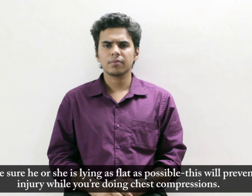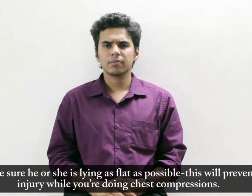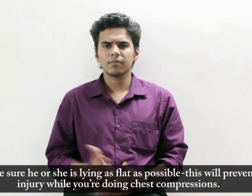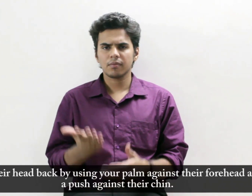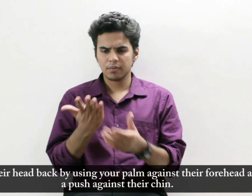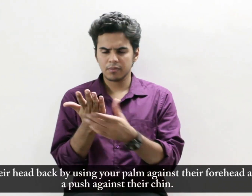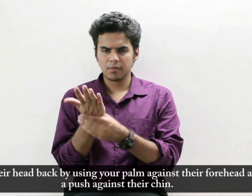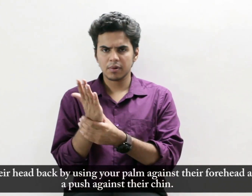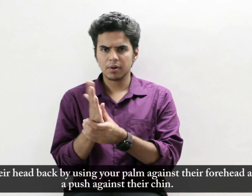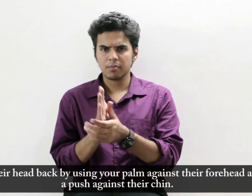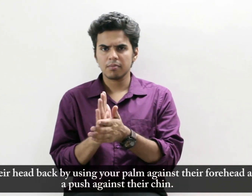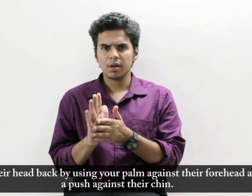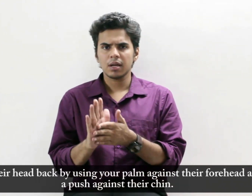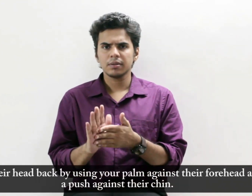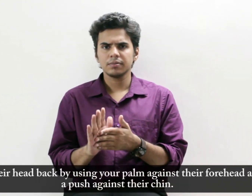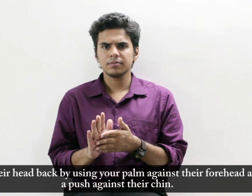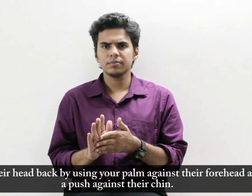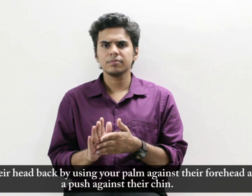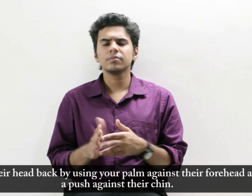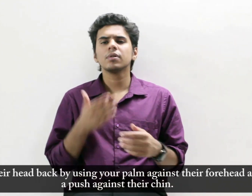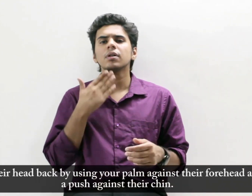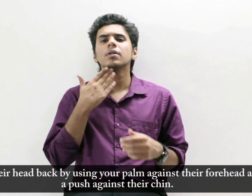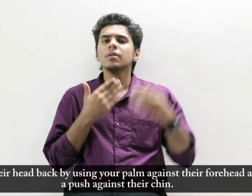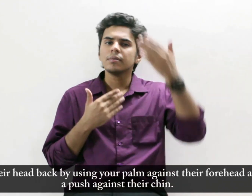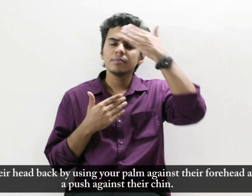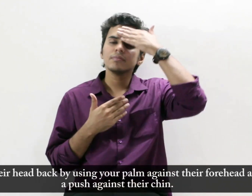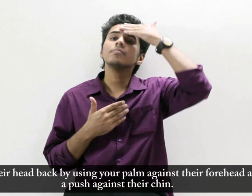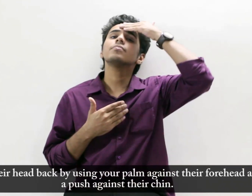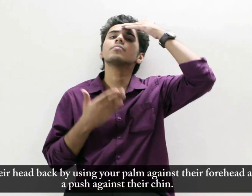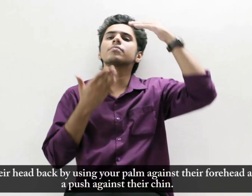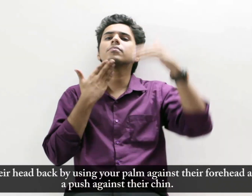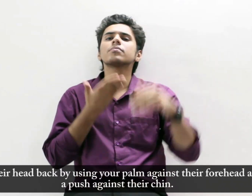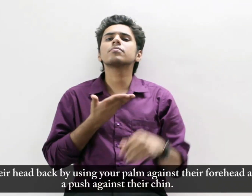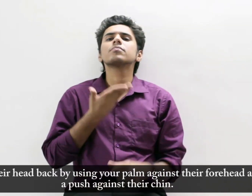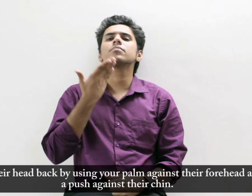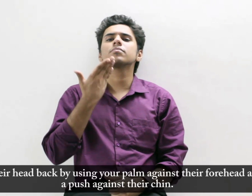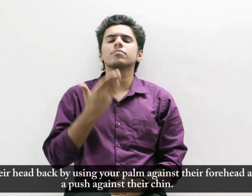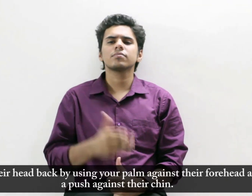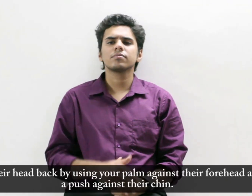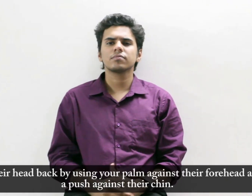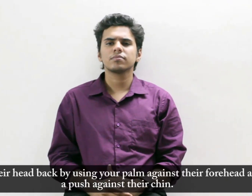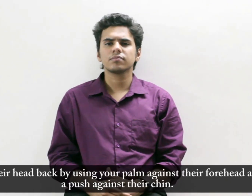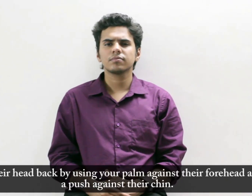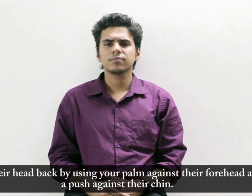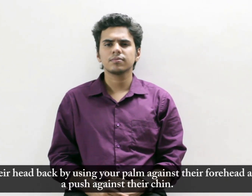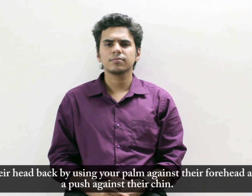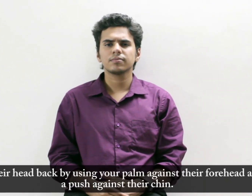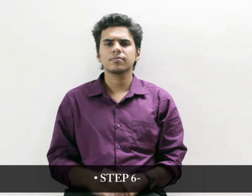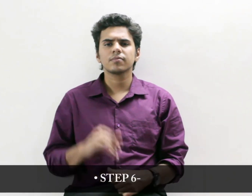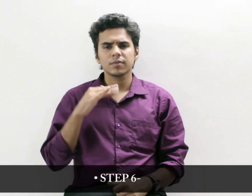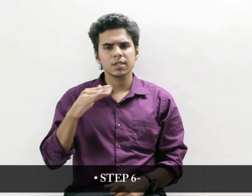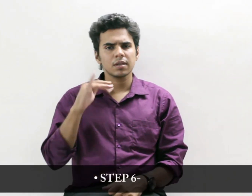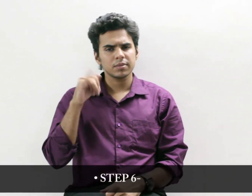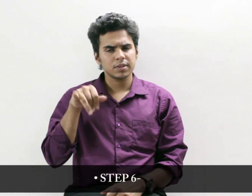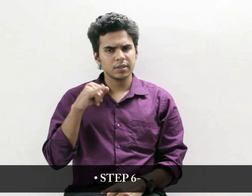Tilt their head back by using your palm against their forehead and a push against their chin. Step